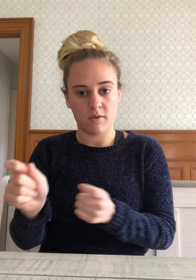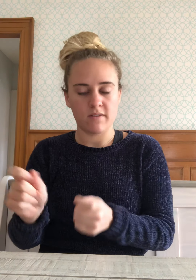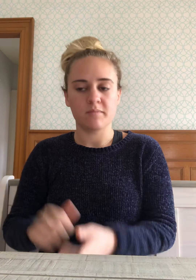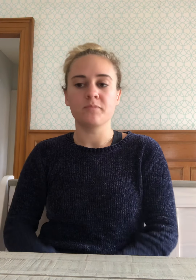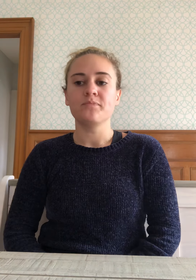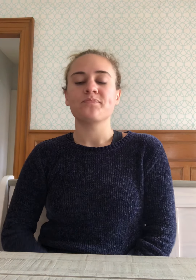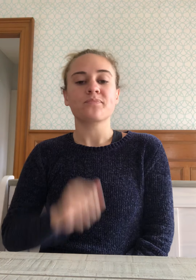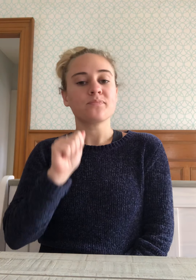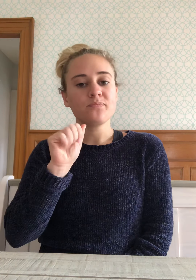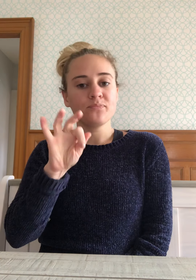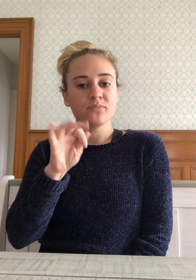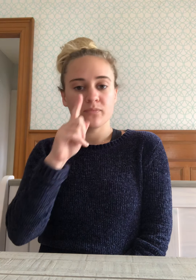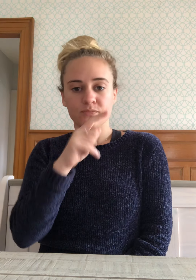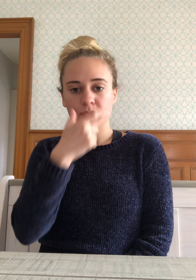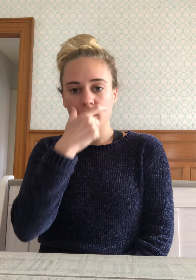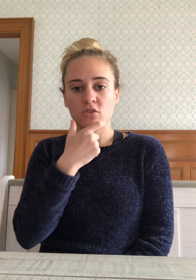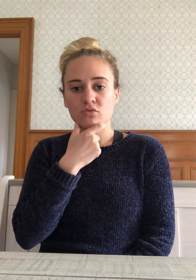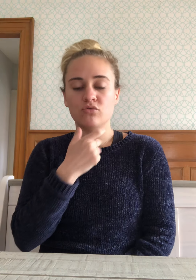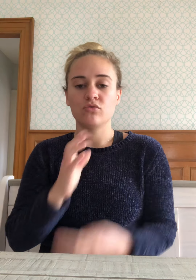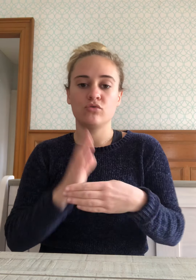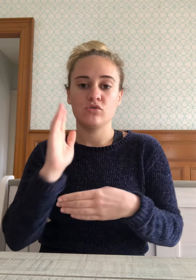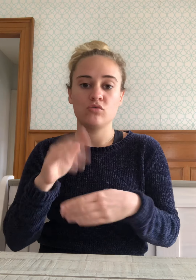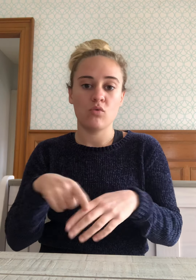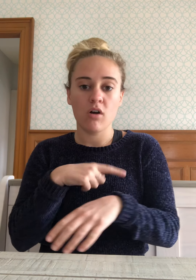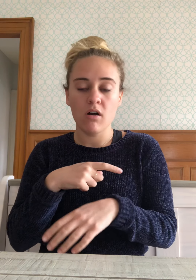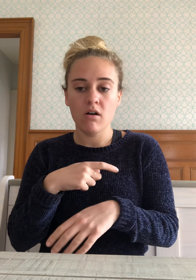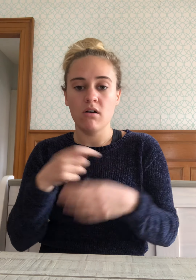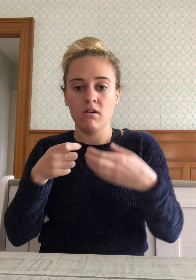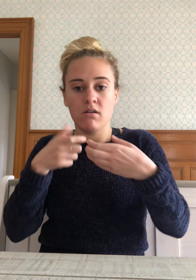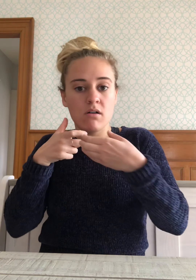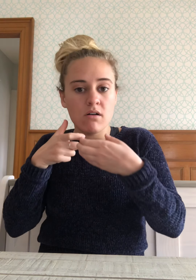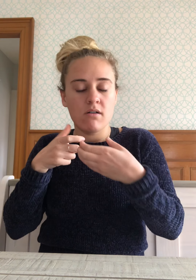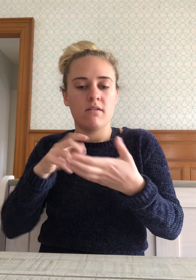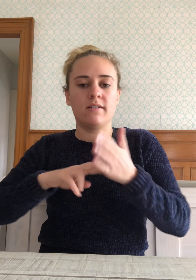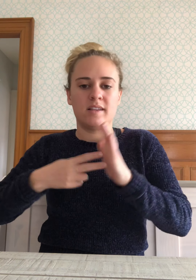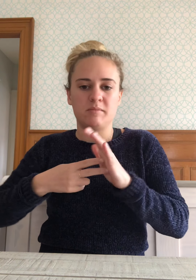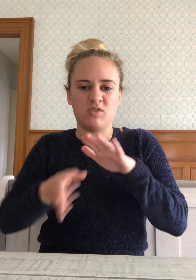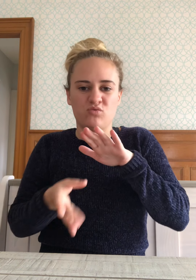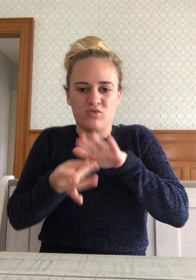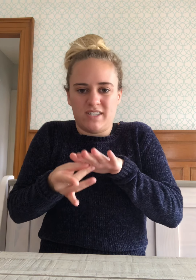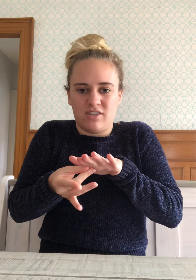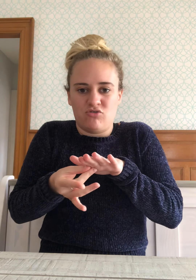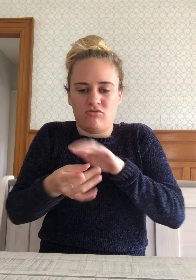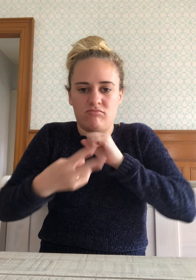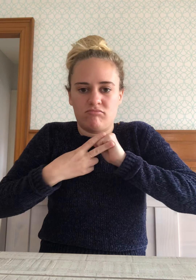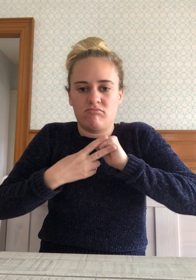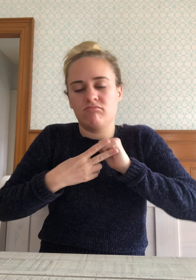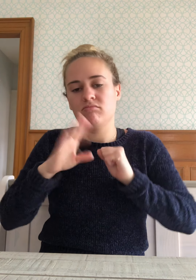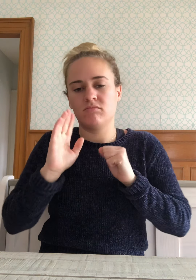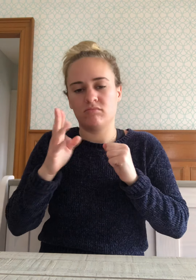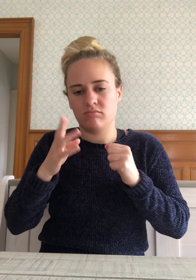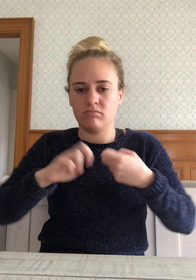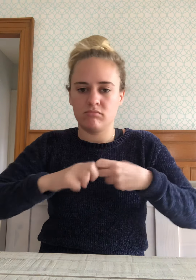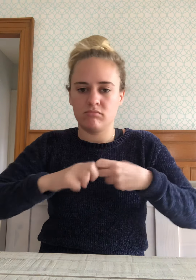of course, that's going to give you a retention problem. If you put the flange on tissue that